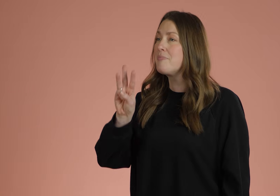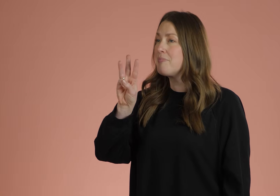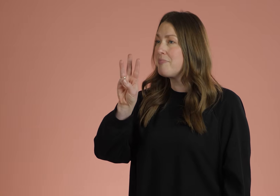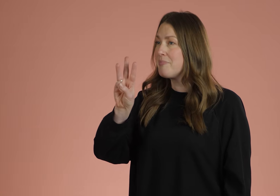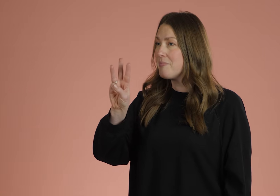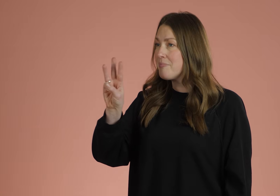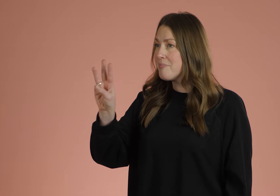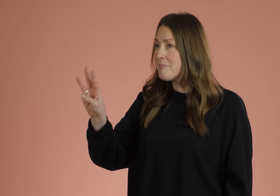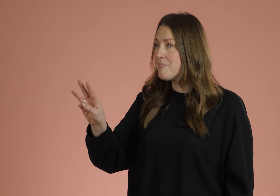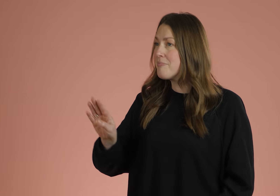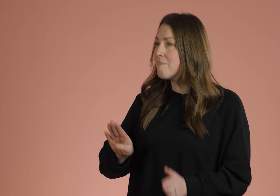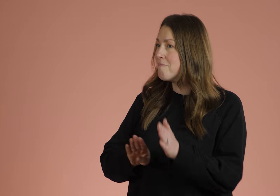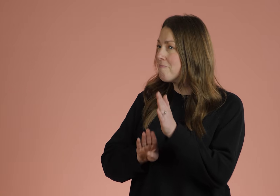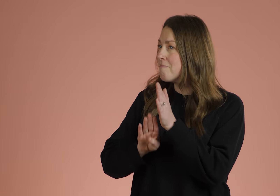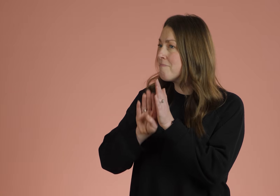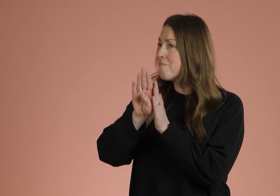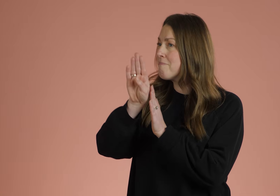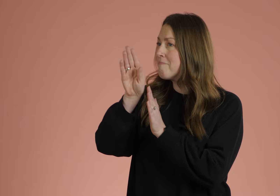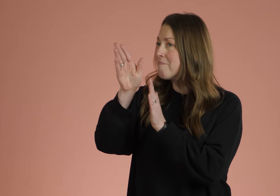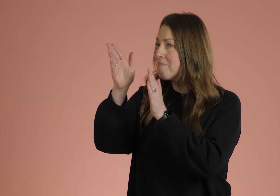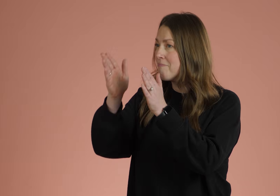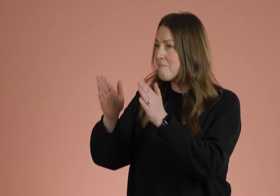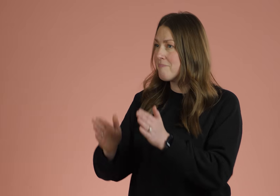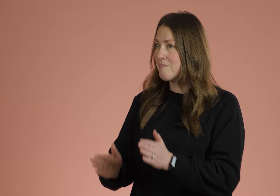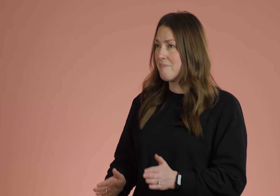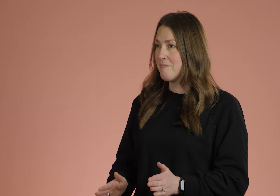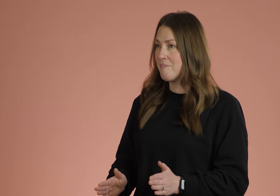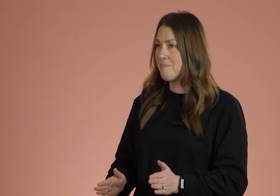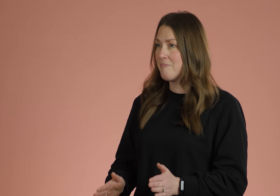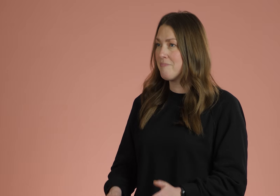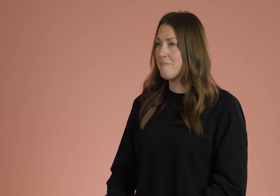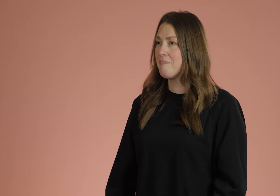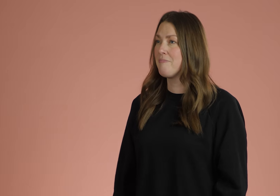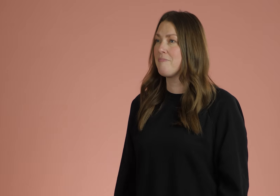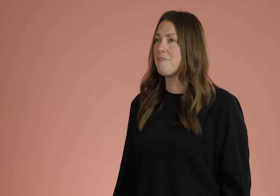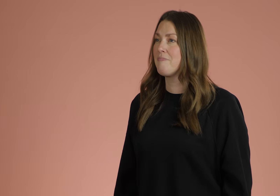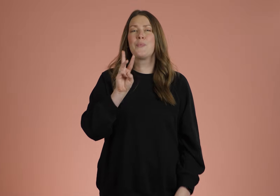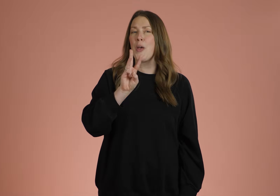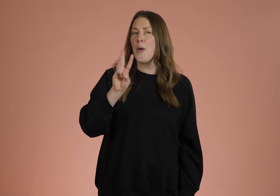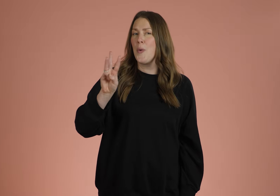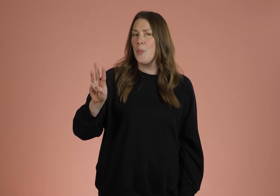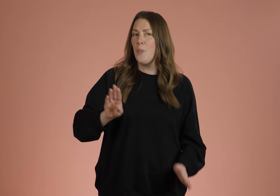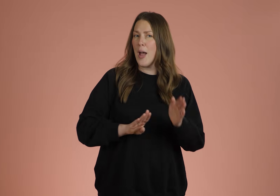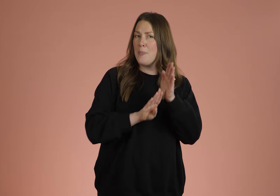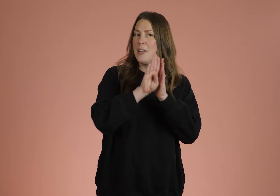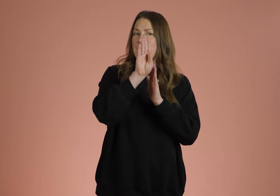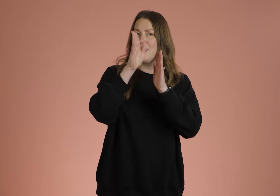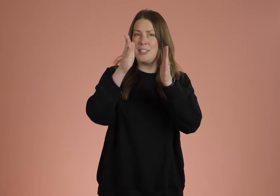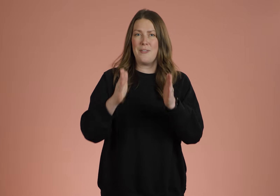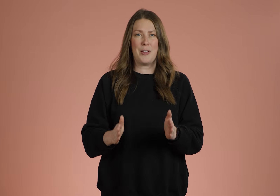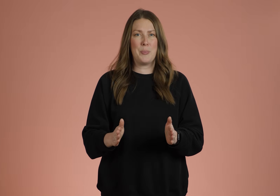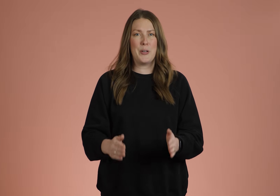Web, www, and then develop with the agent marker. Web developer.